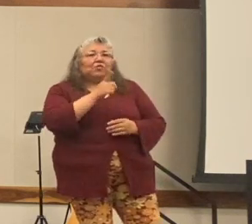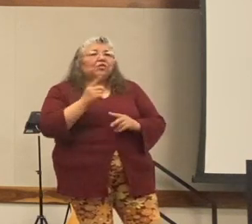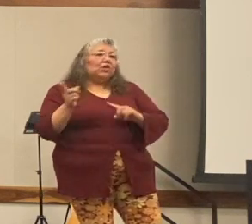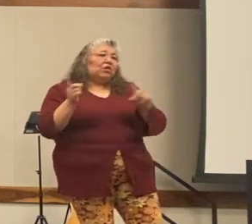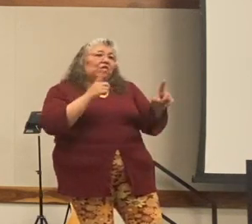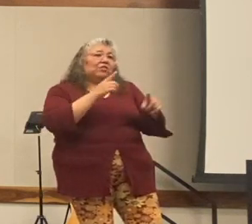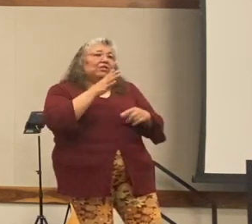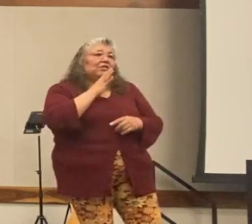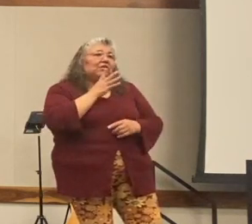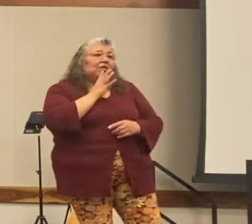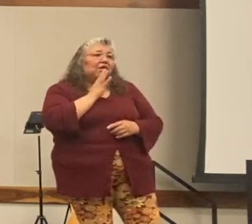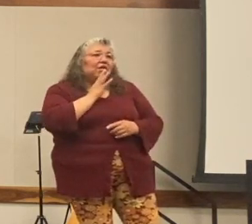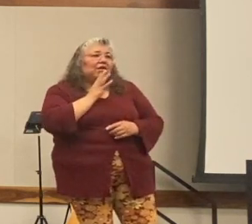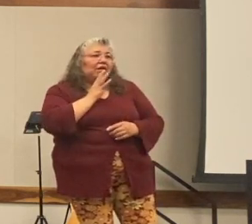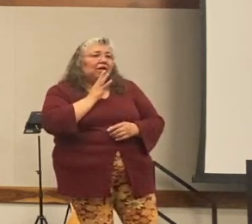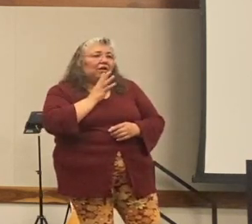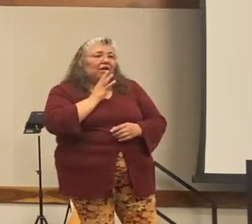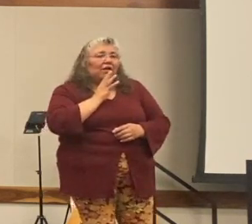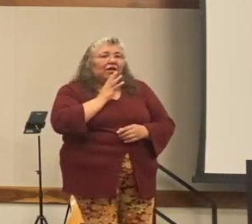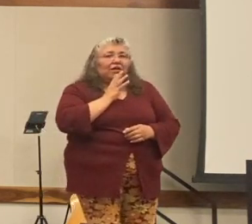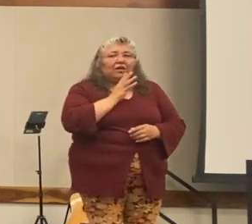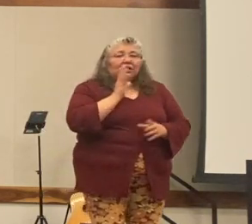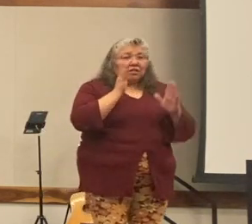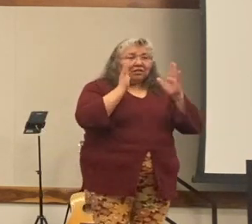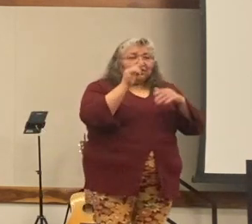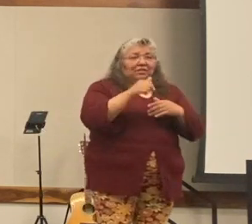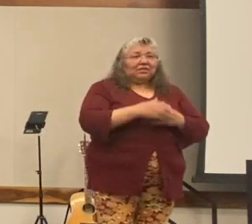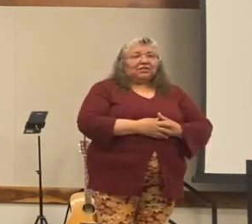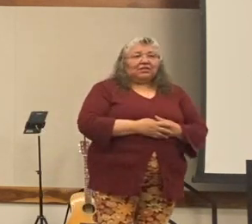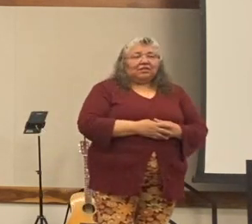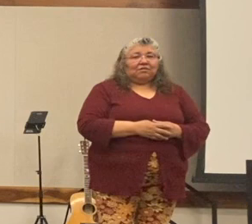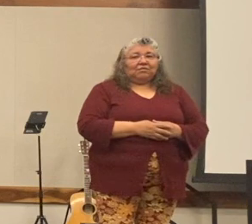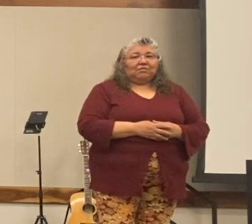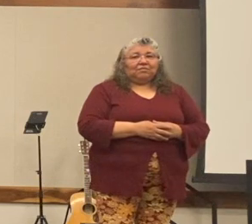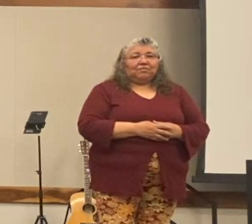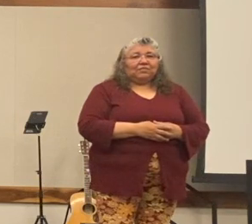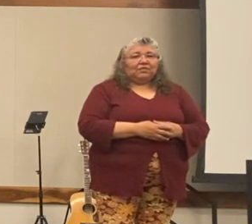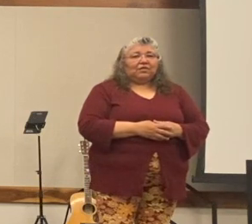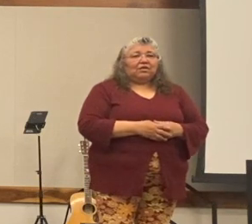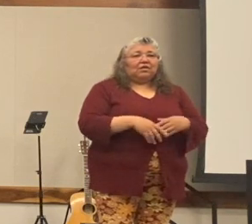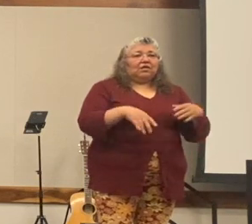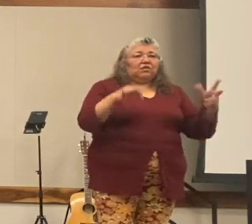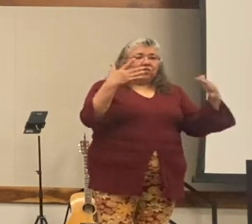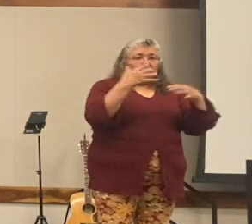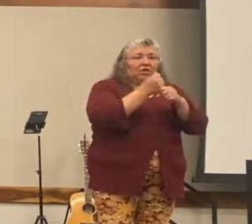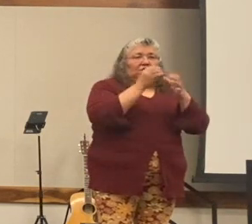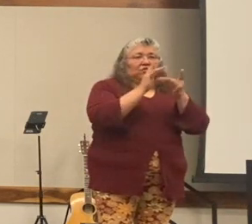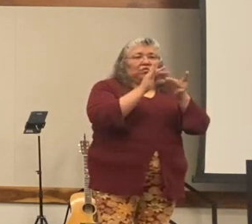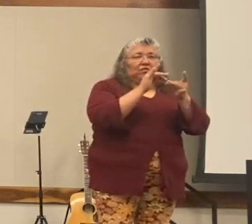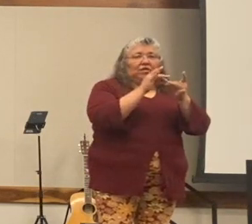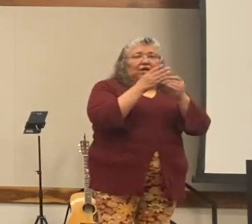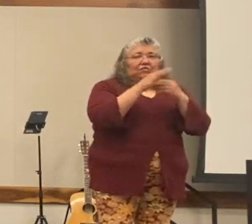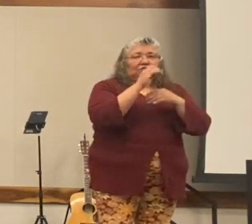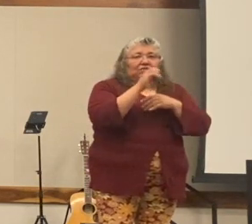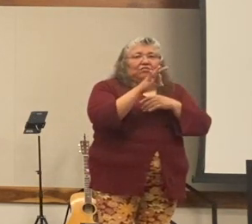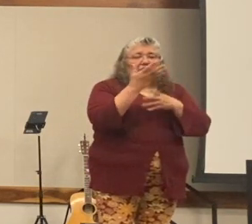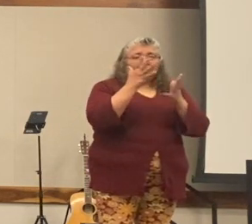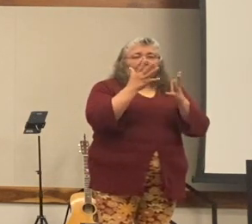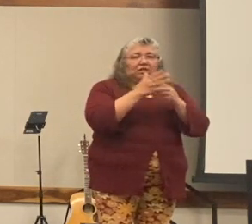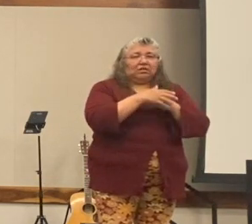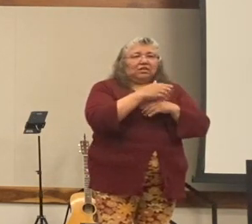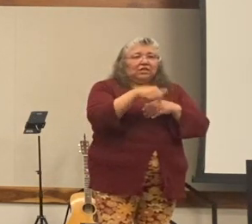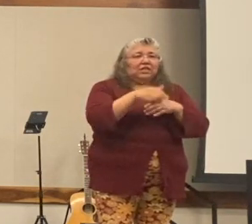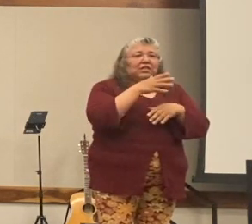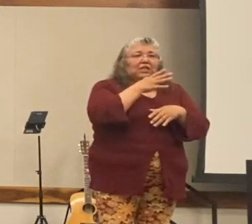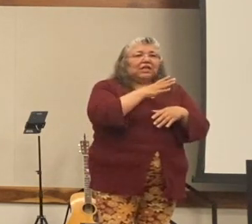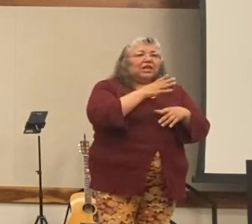he goes over there and he starts talking to her. Listen to this. Long story short, after Jeff was done, this lady